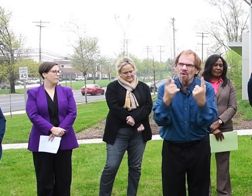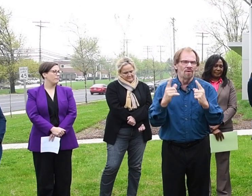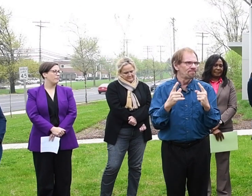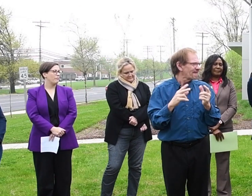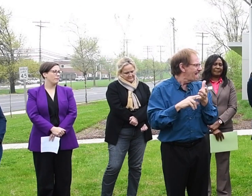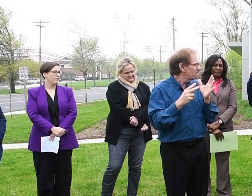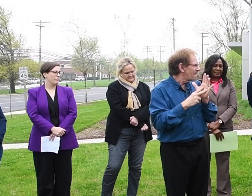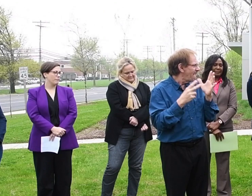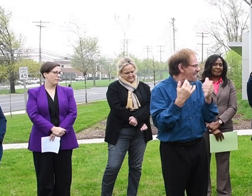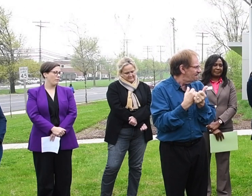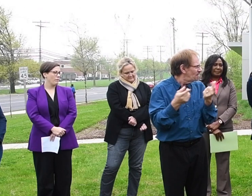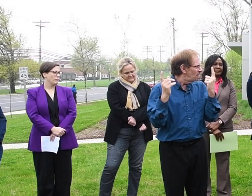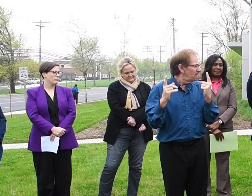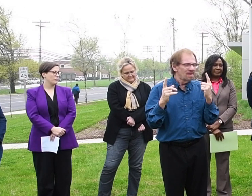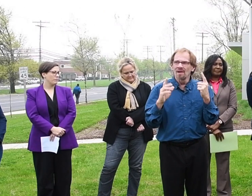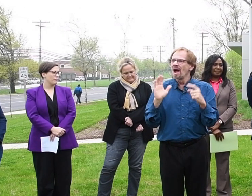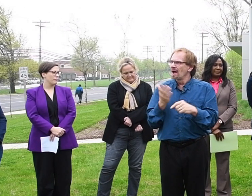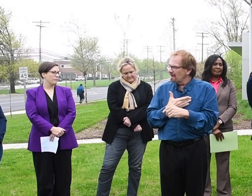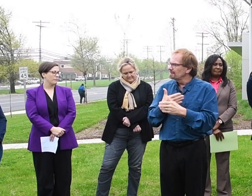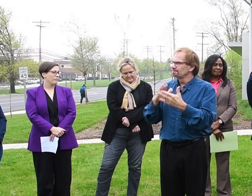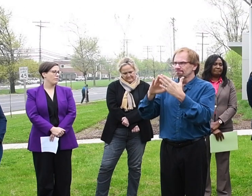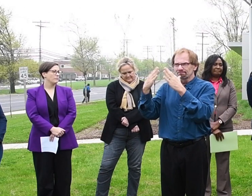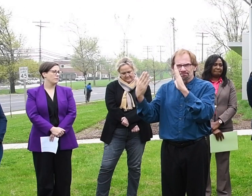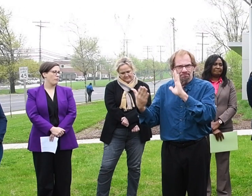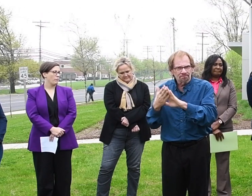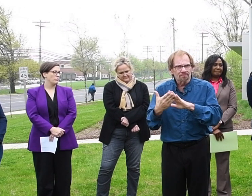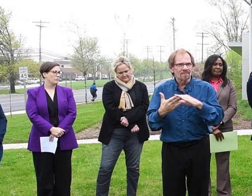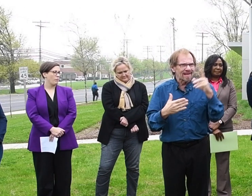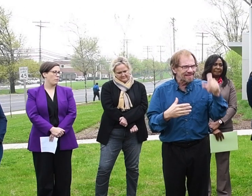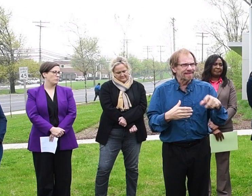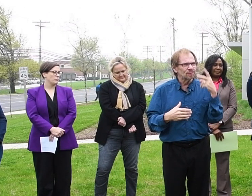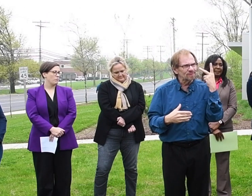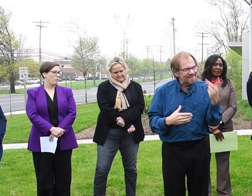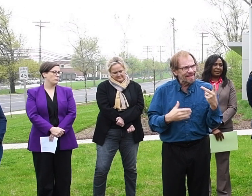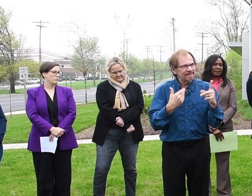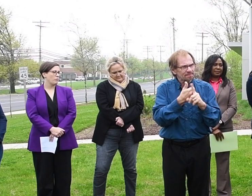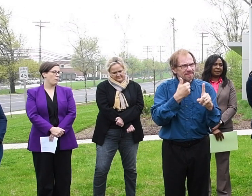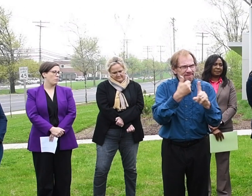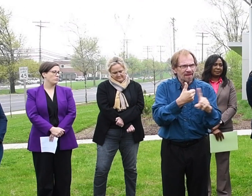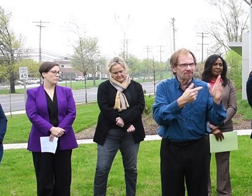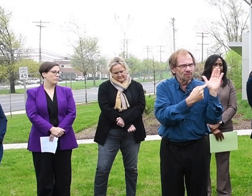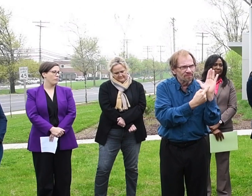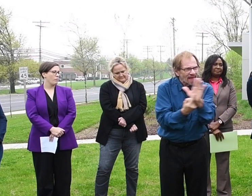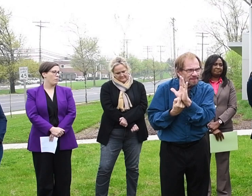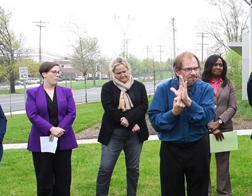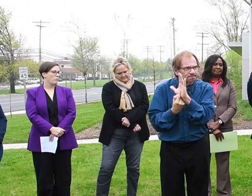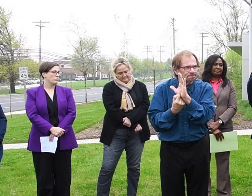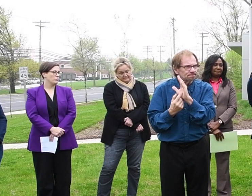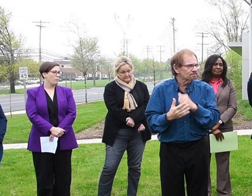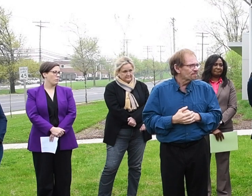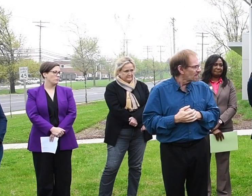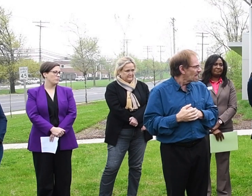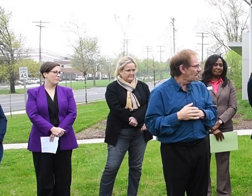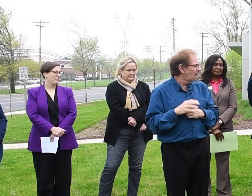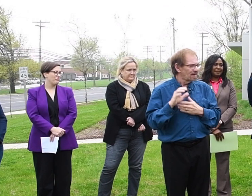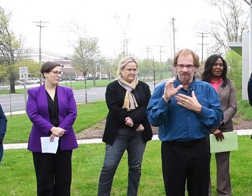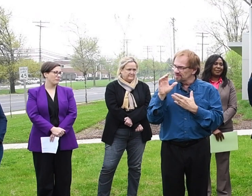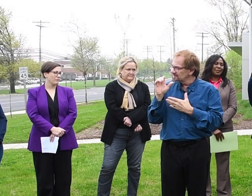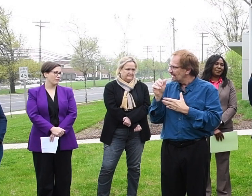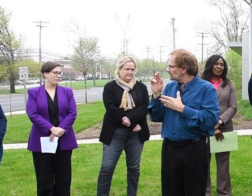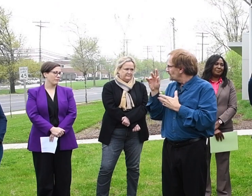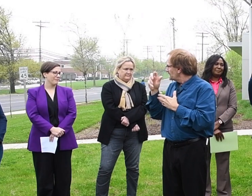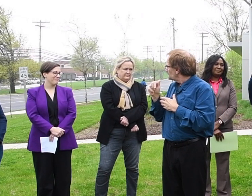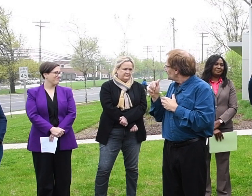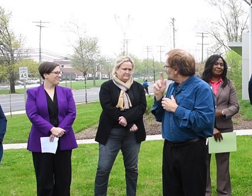I mean everyone in our community, needs to see themselves reflected. And Tonya was a